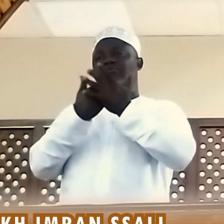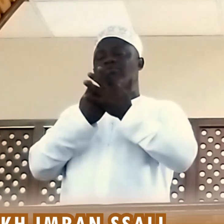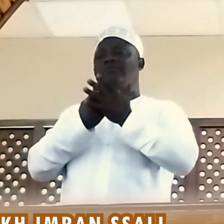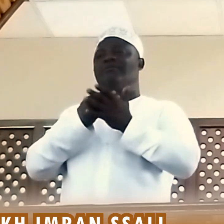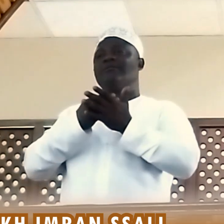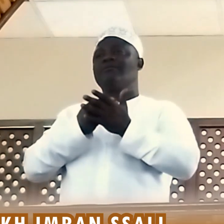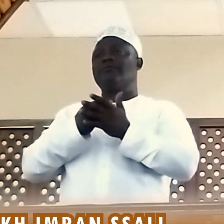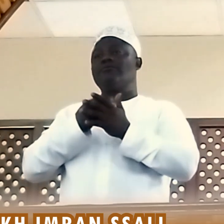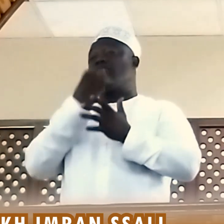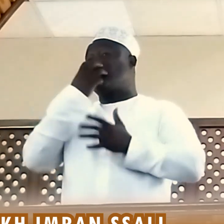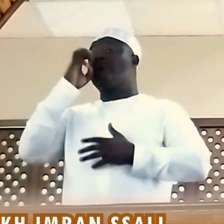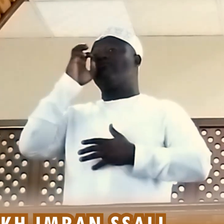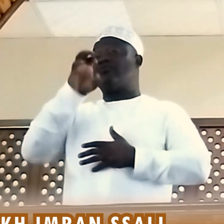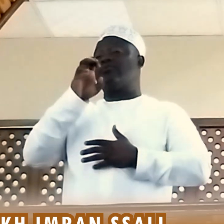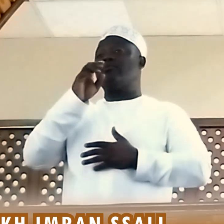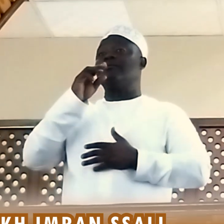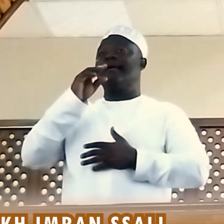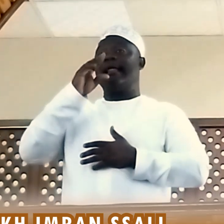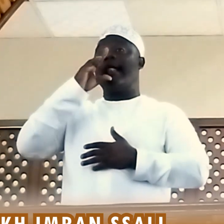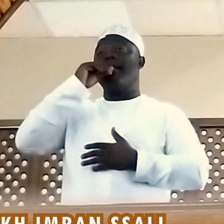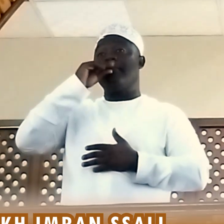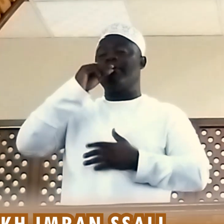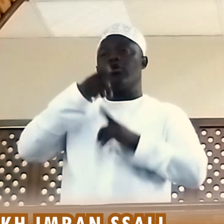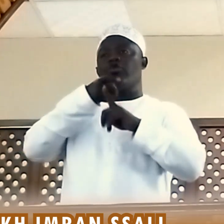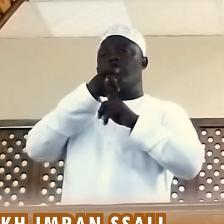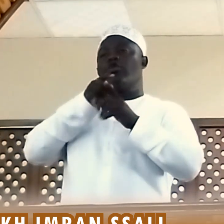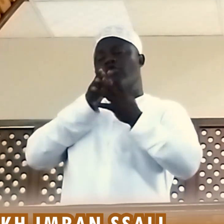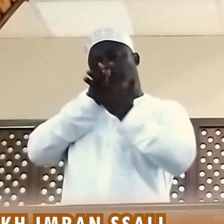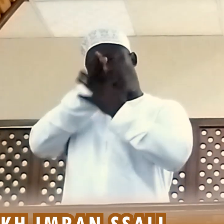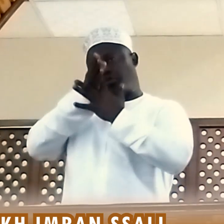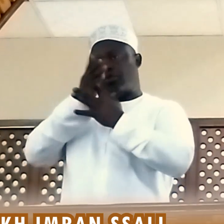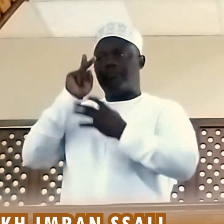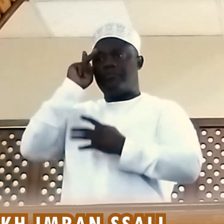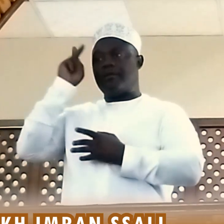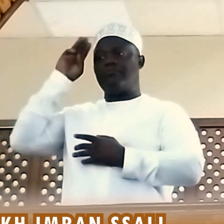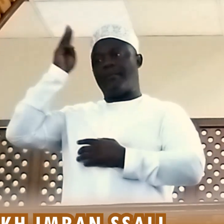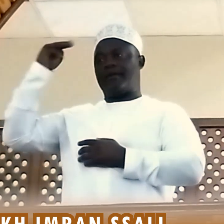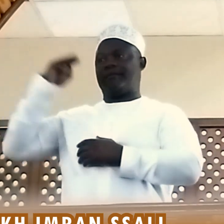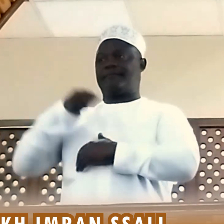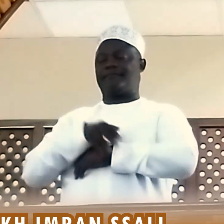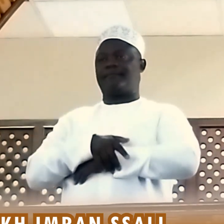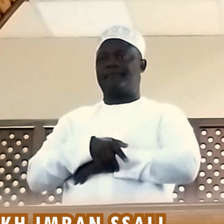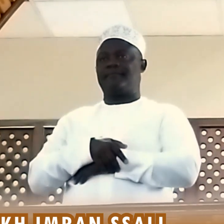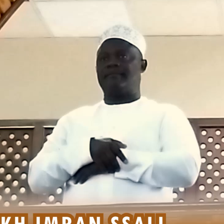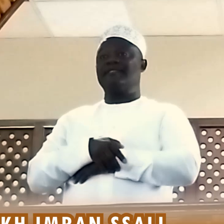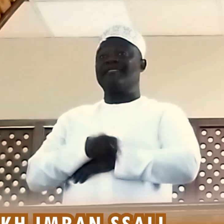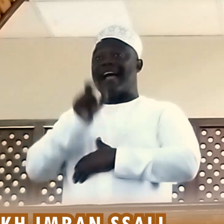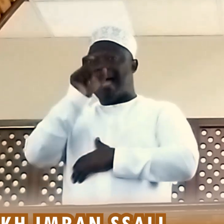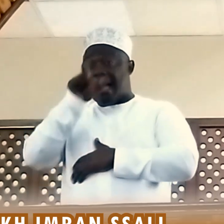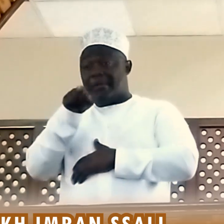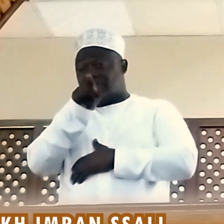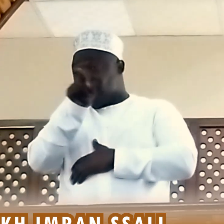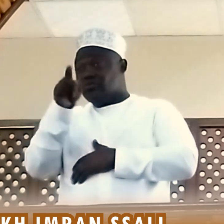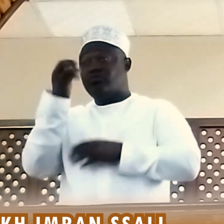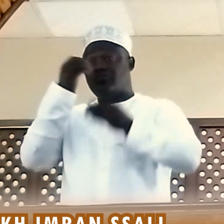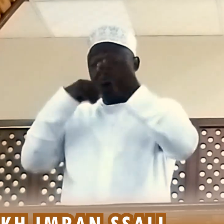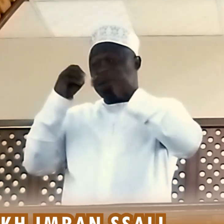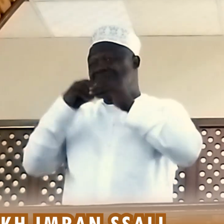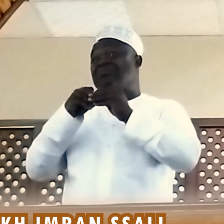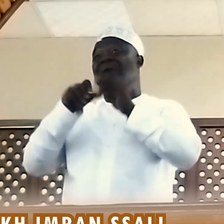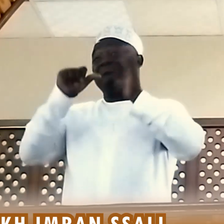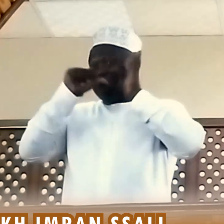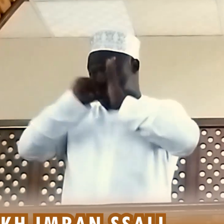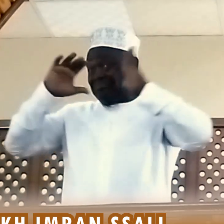Isa kululimi rwombaka Muhammad sallallahu alayhi wa sallam. Muli wenguzi yenajo oli